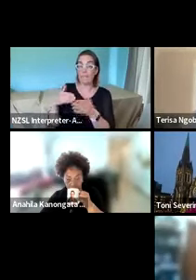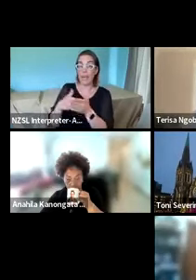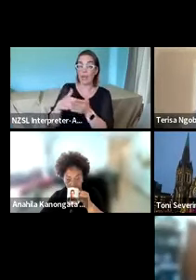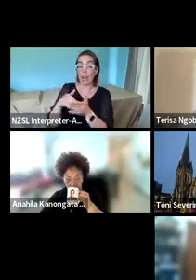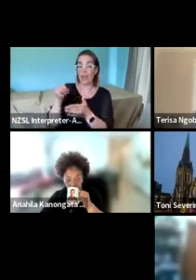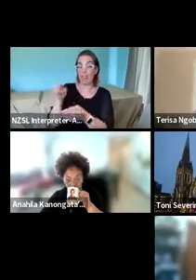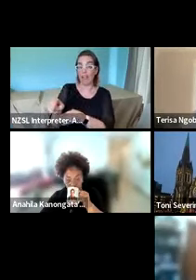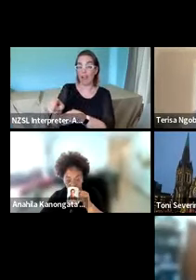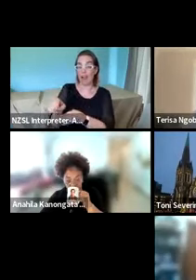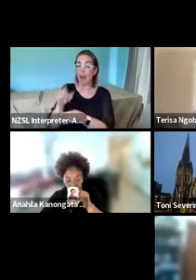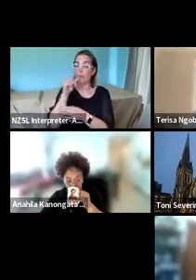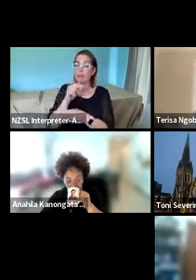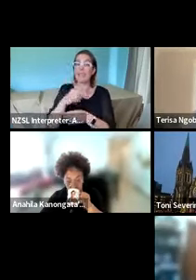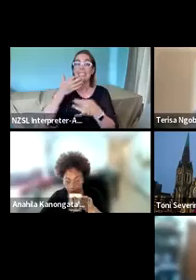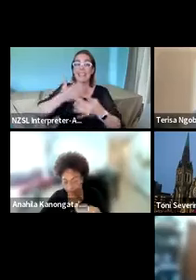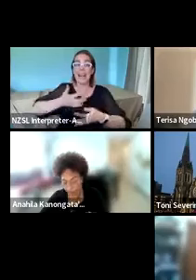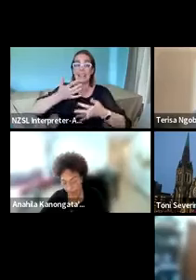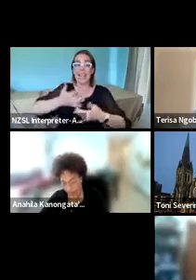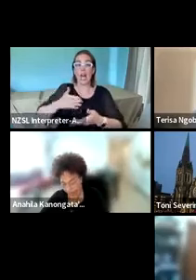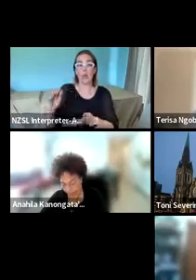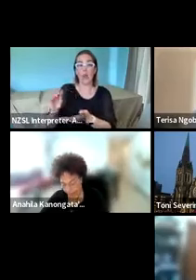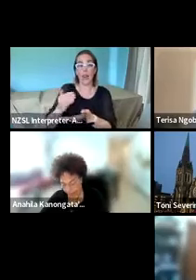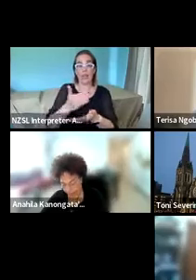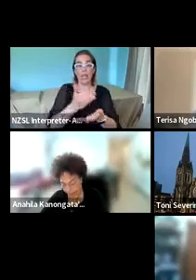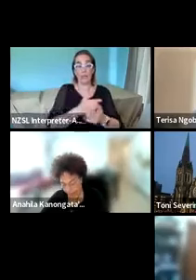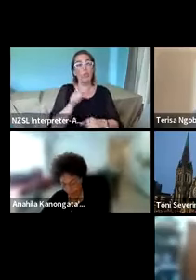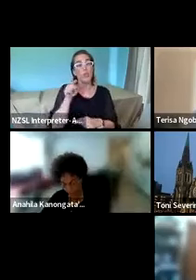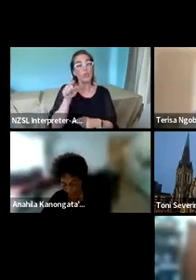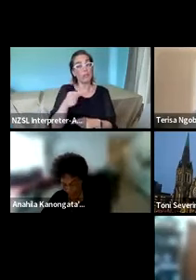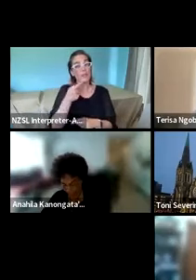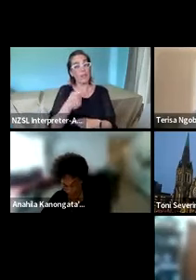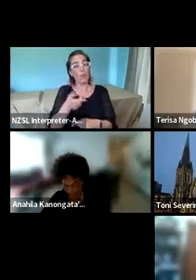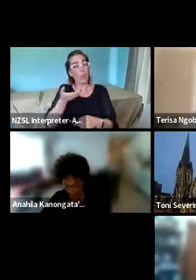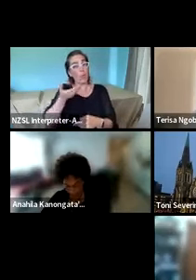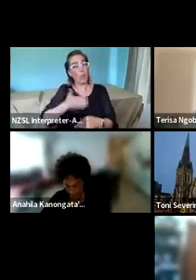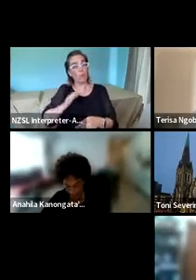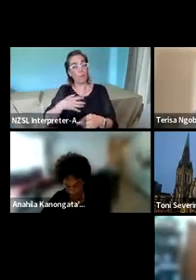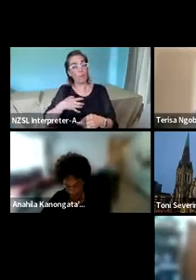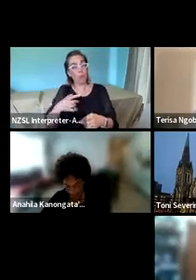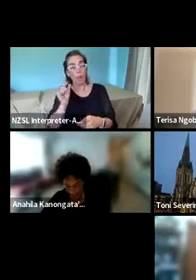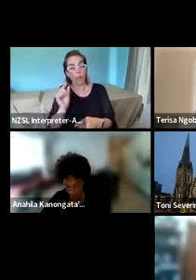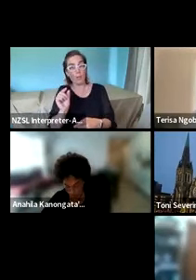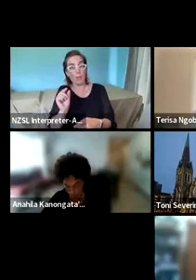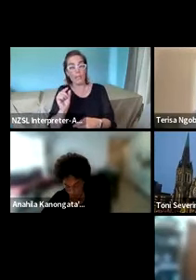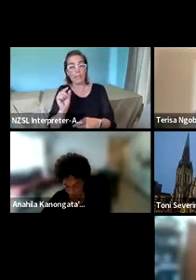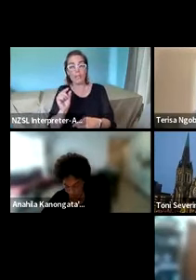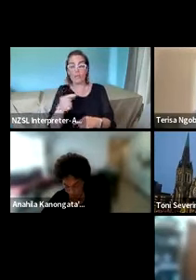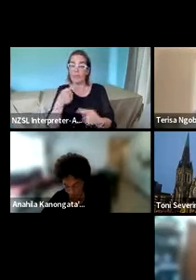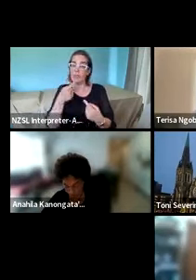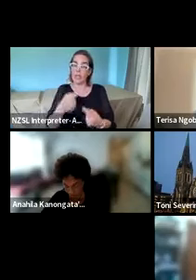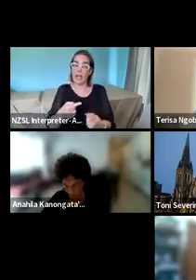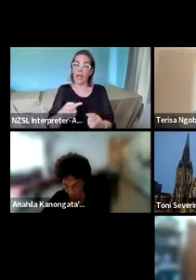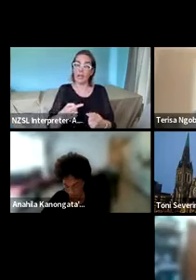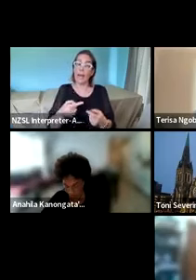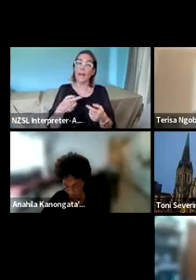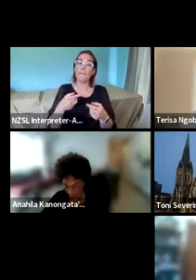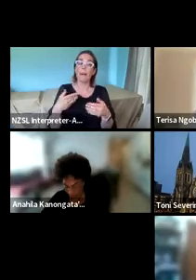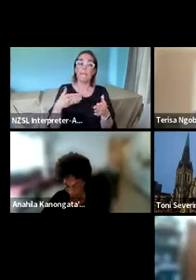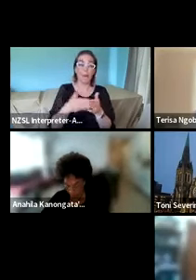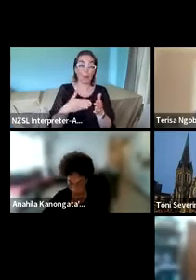would be data being collected. But you've taken it further in that you're saying a barrier